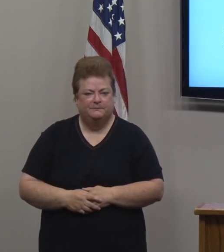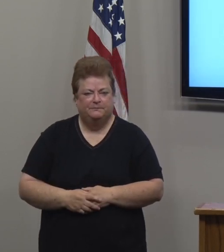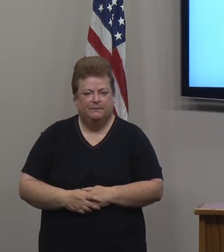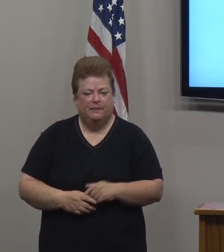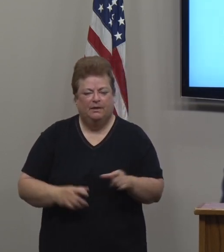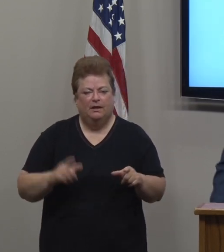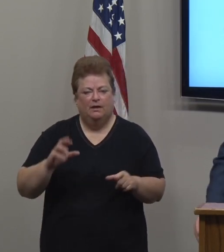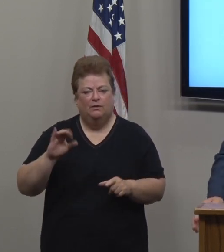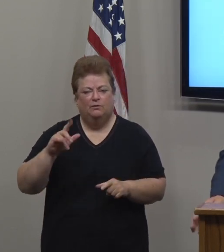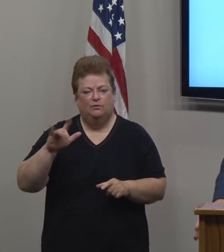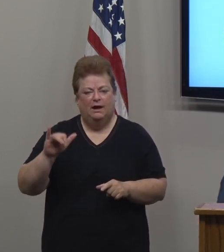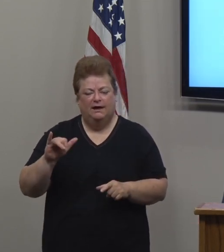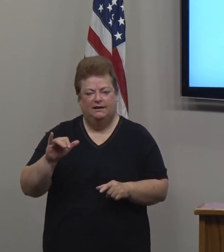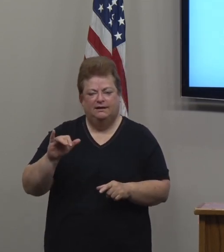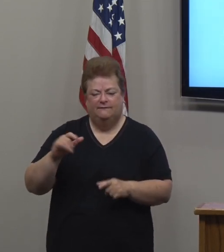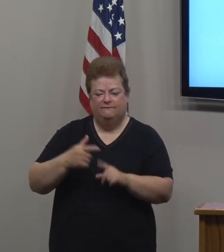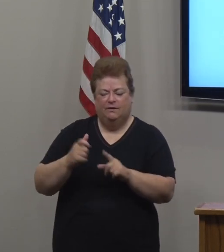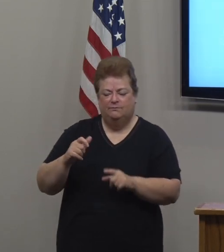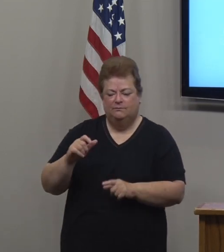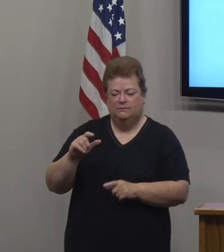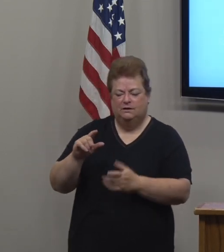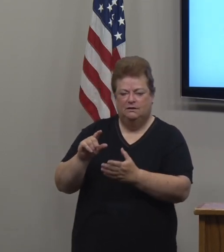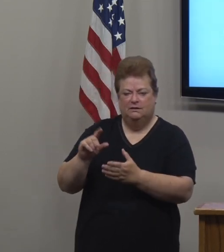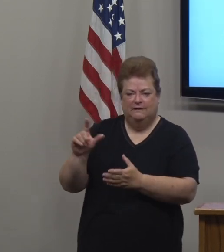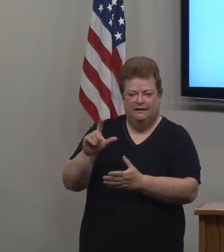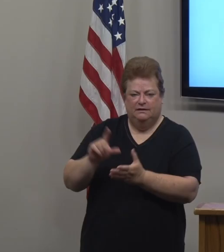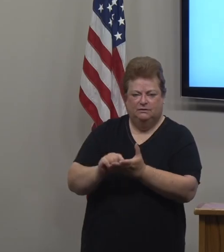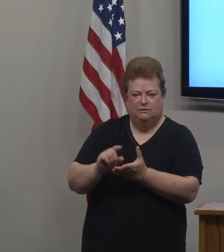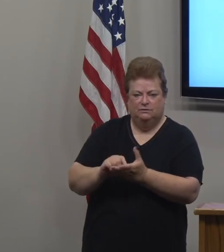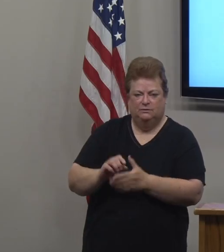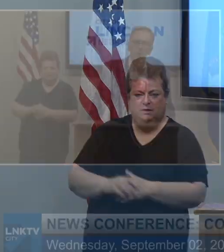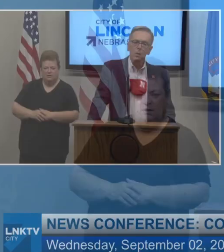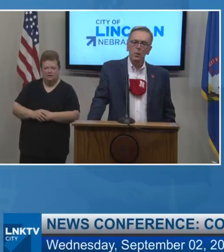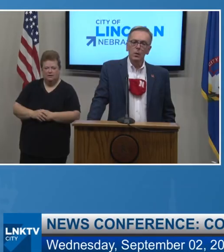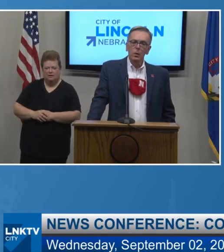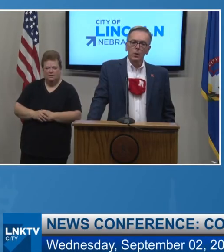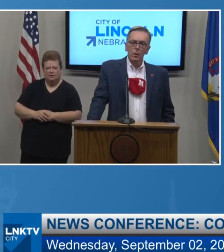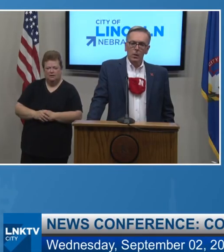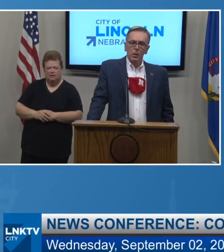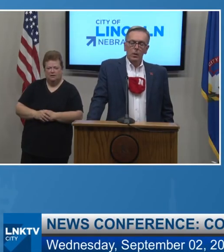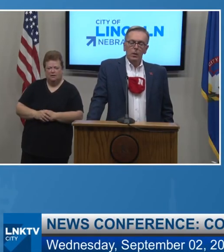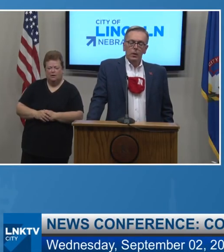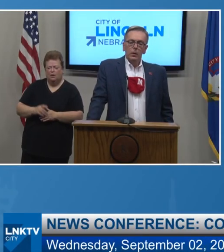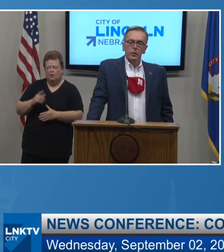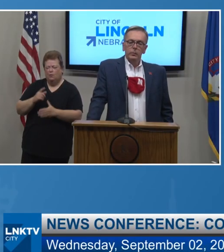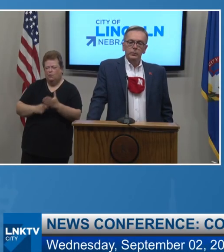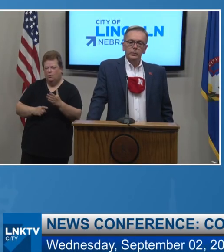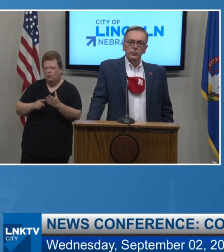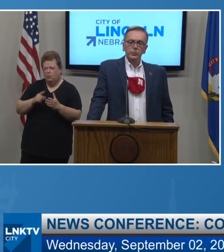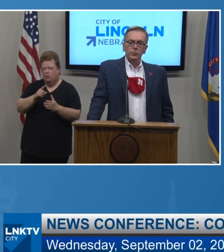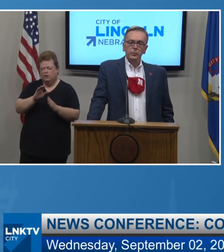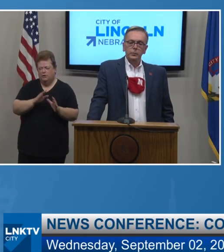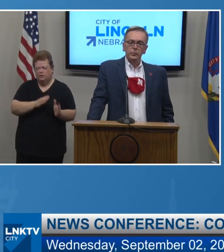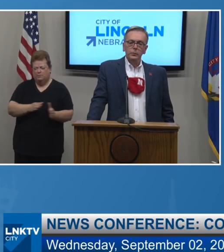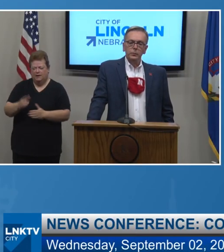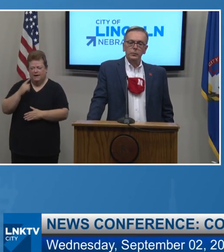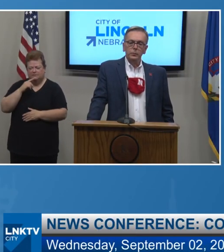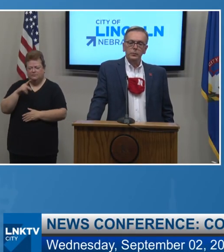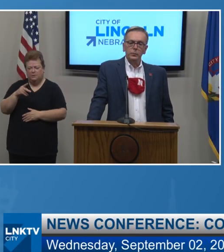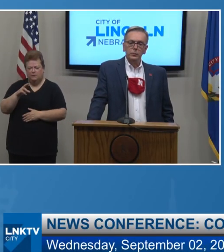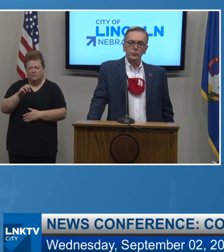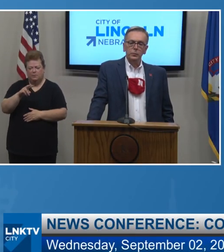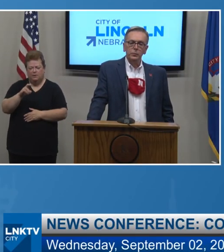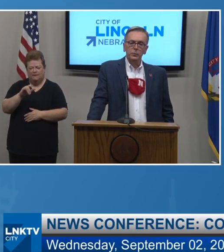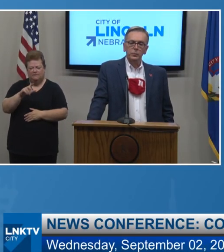Chancellor Green Riley at the Journal Star. Tell me a little more, what are the plans for prevalence testing? Are faculty and students gonna